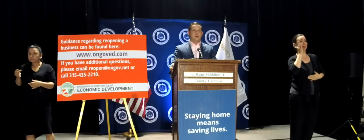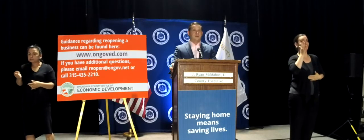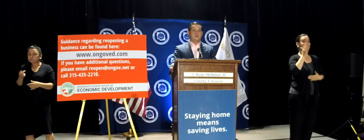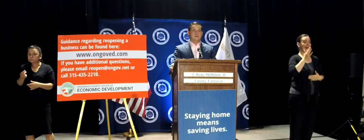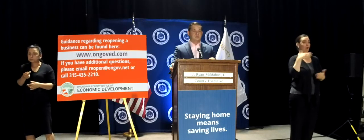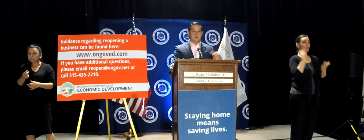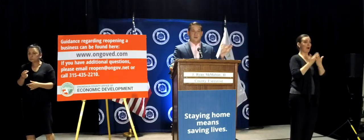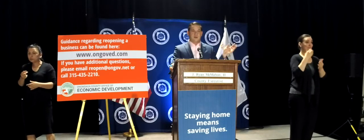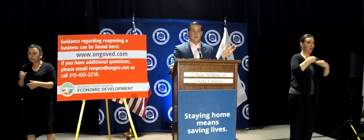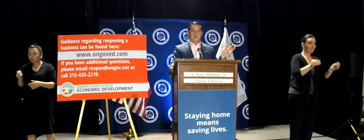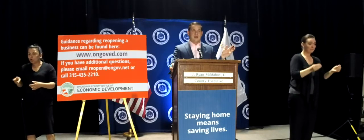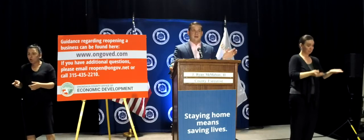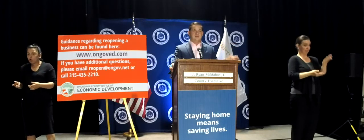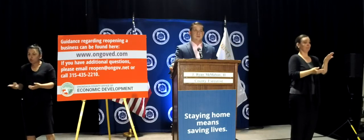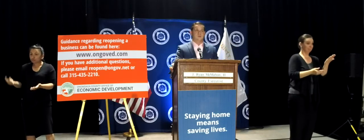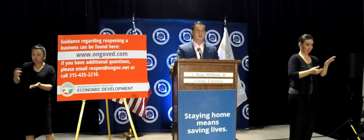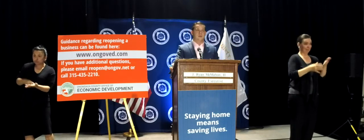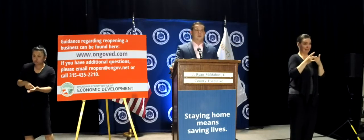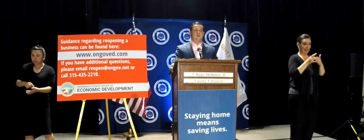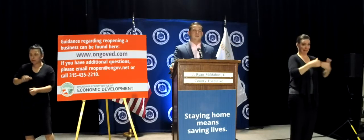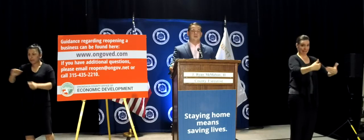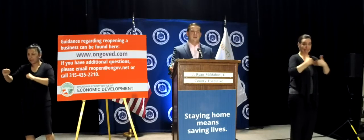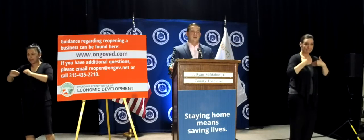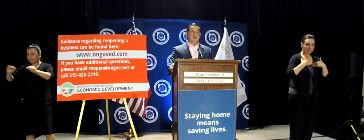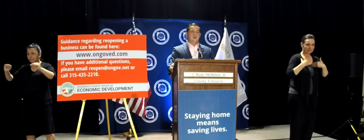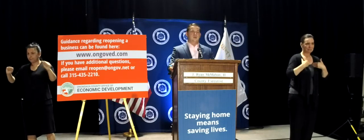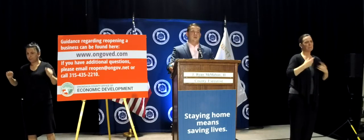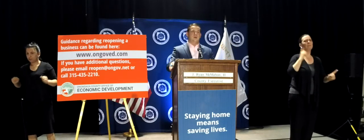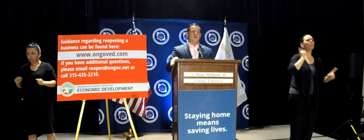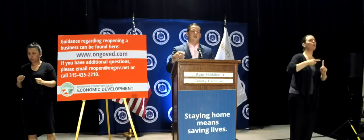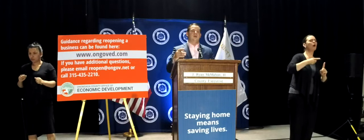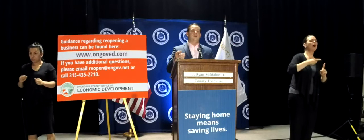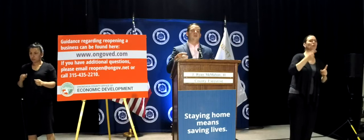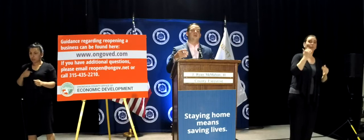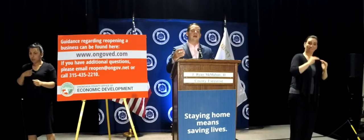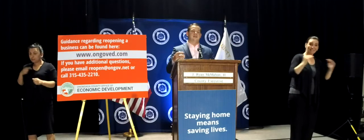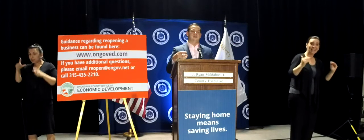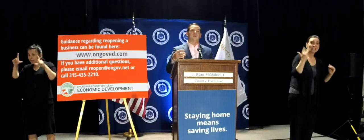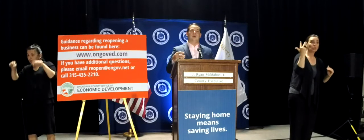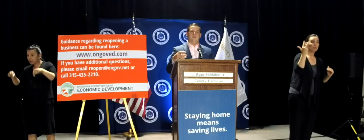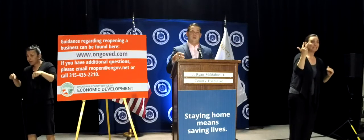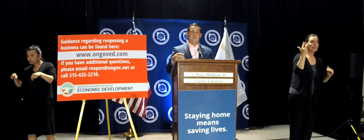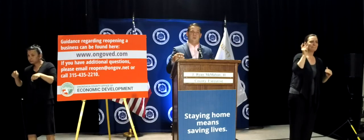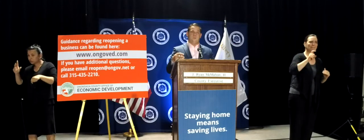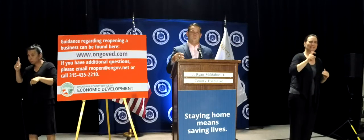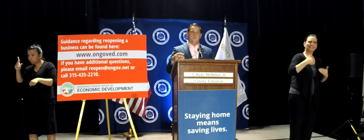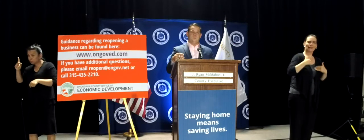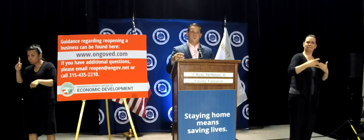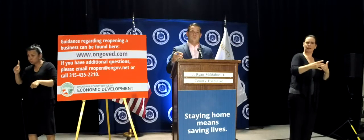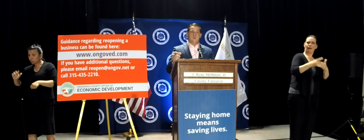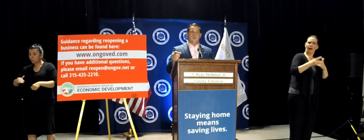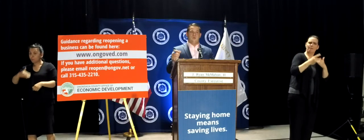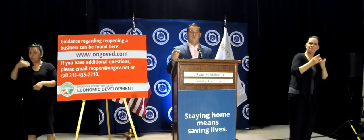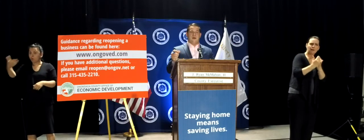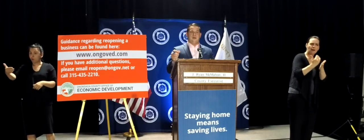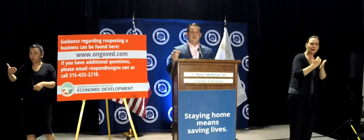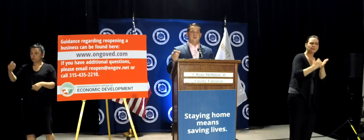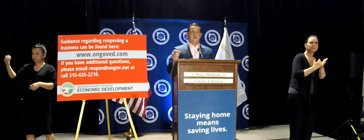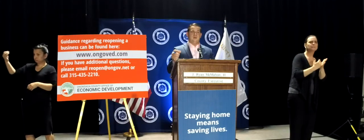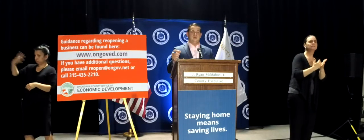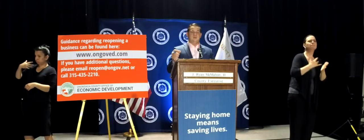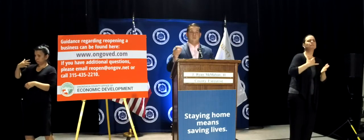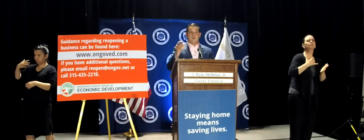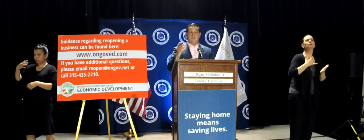be better going into phase 3 with guidance. And there's going to be a lot of disappointed people who have